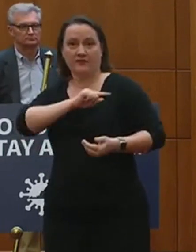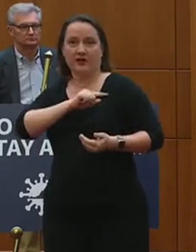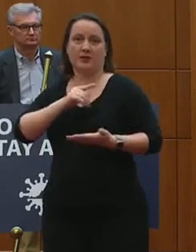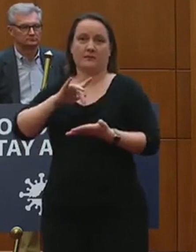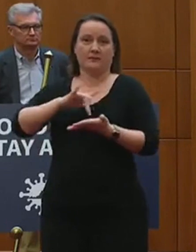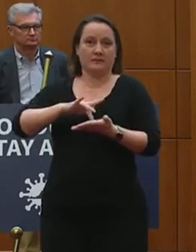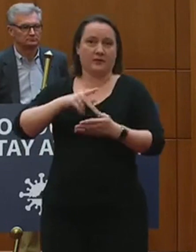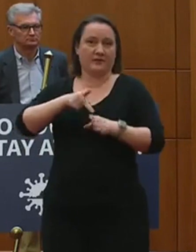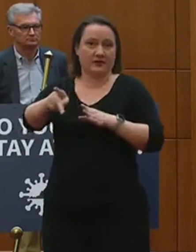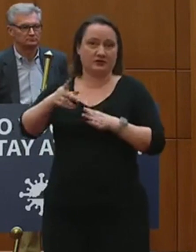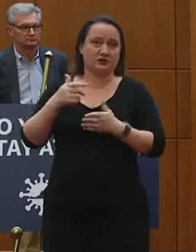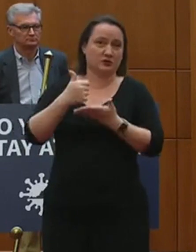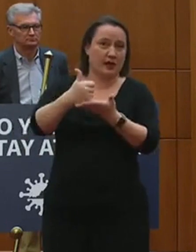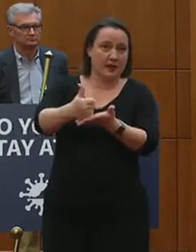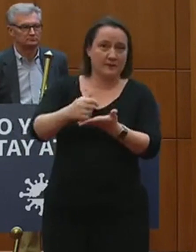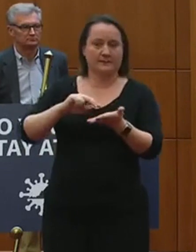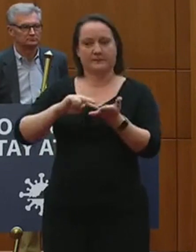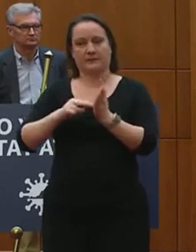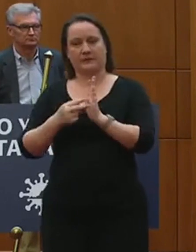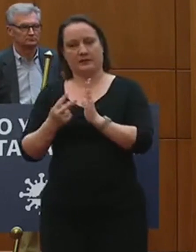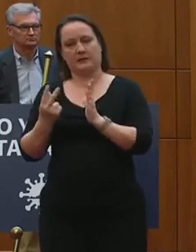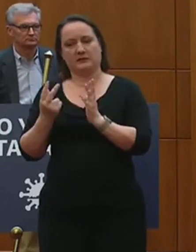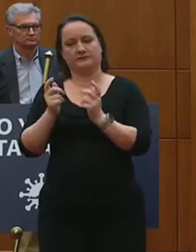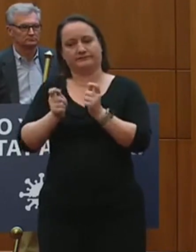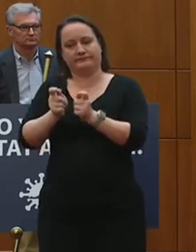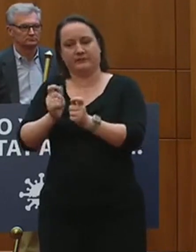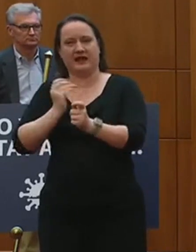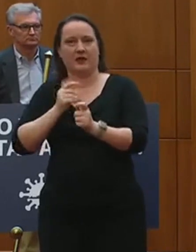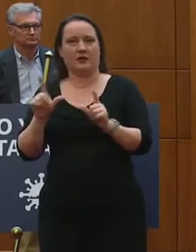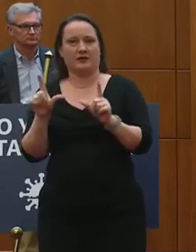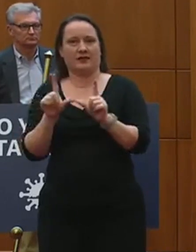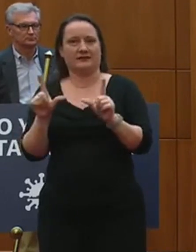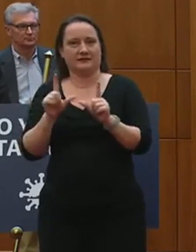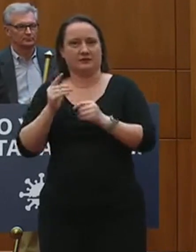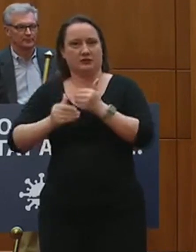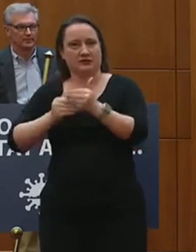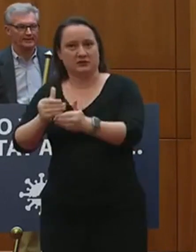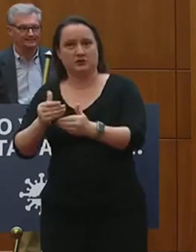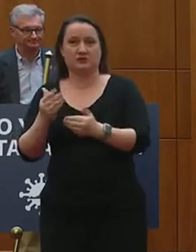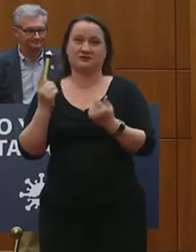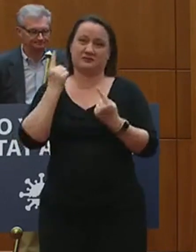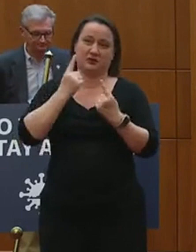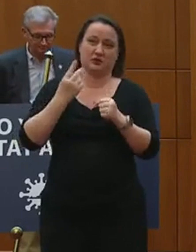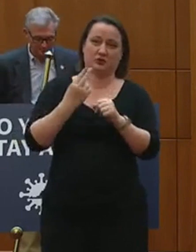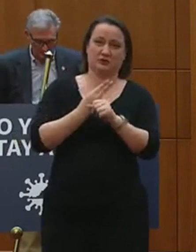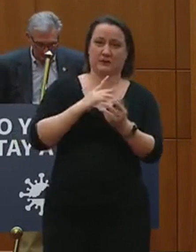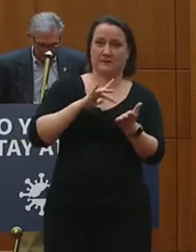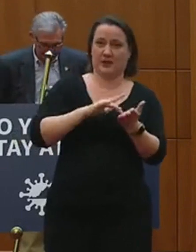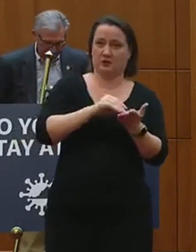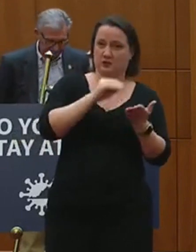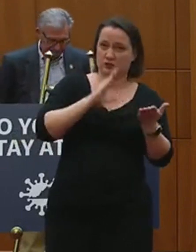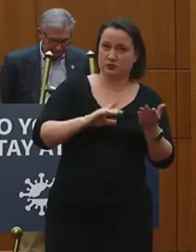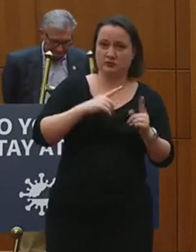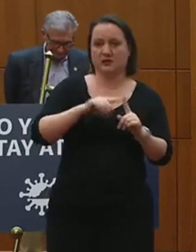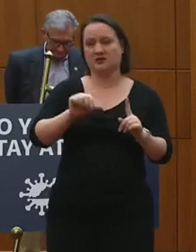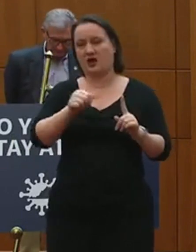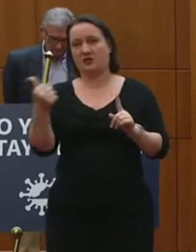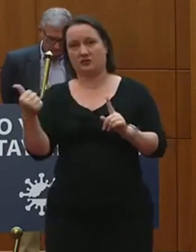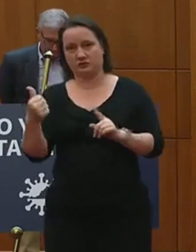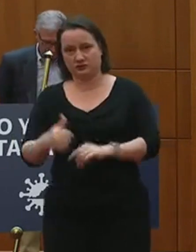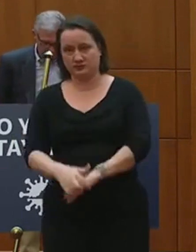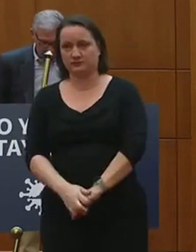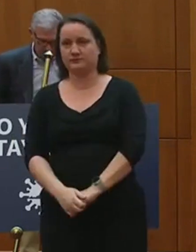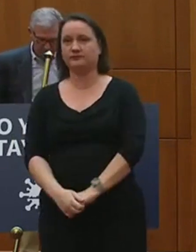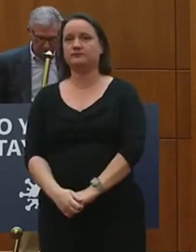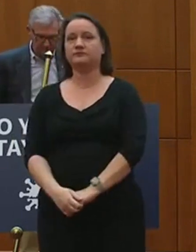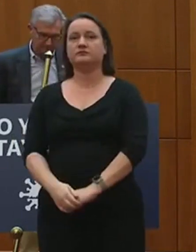This includes reworking our licensing procedures and considering use of medical students and others. We also will